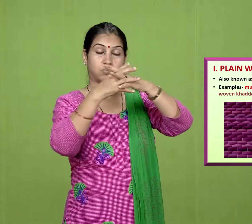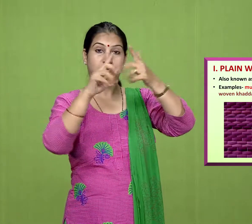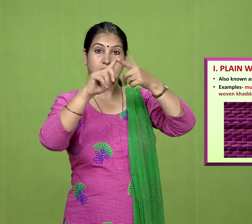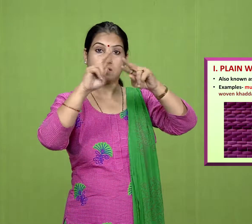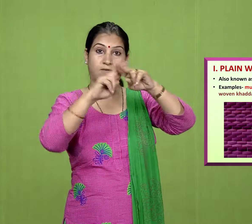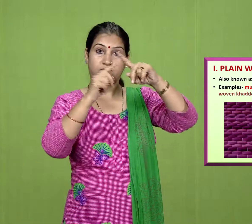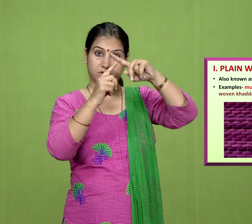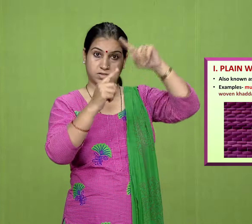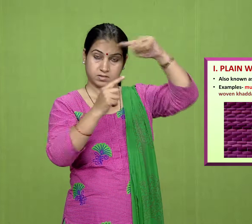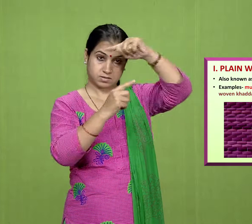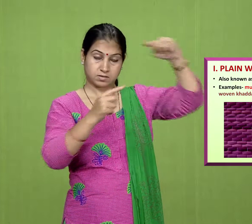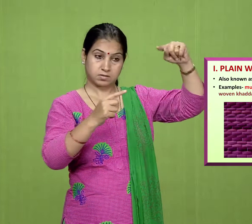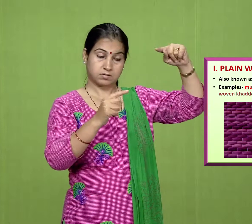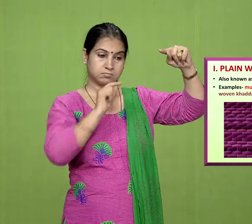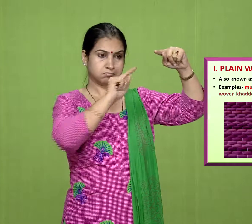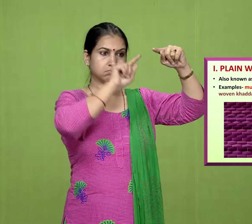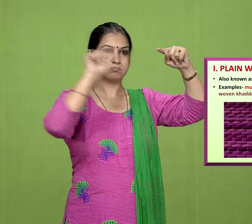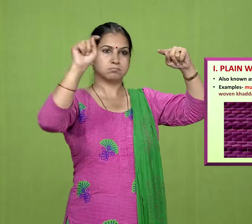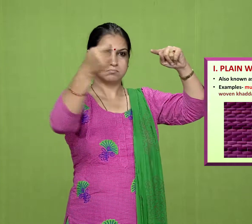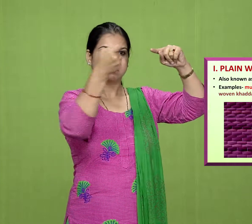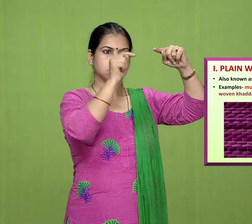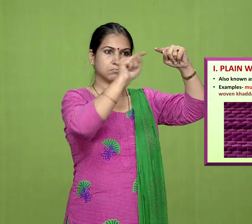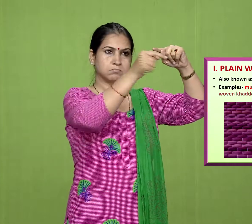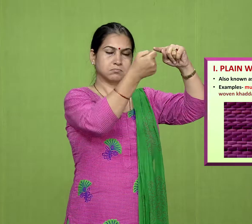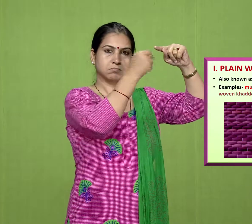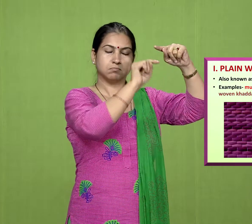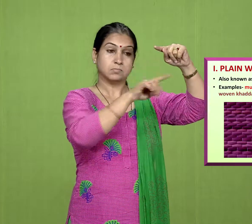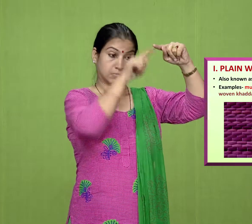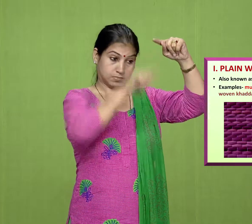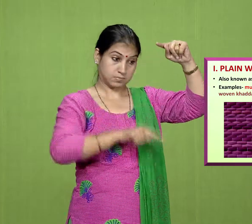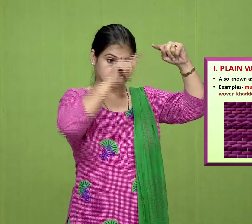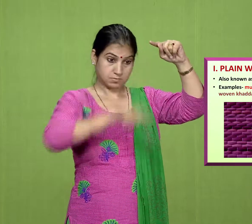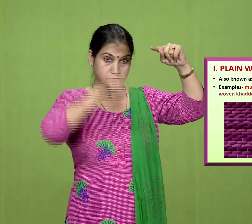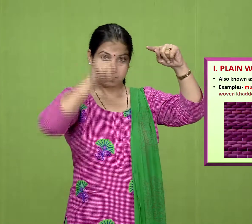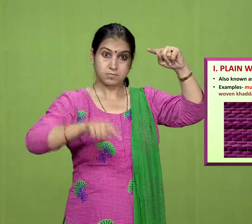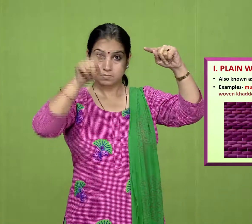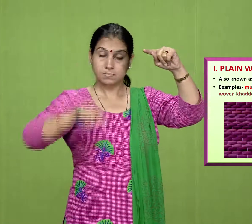one and under another wrap yarn.